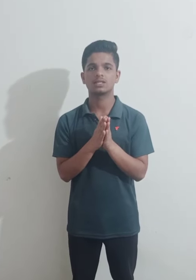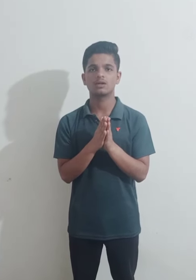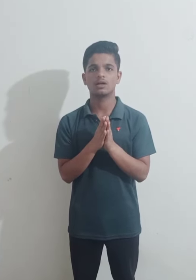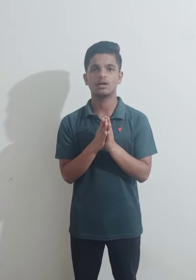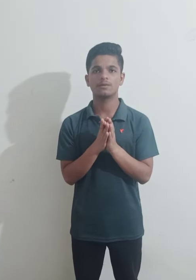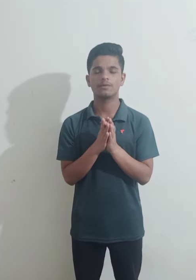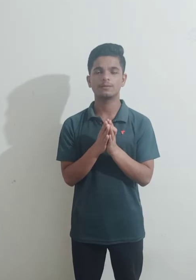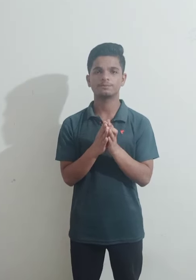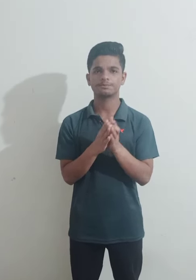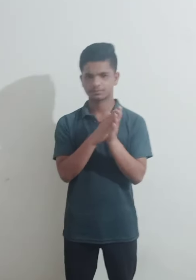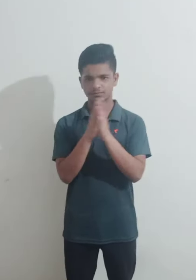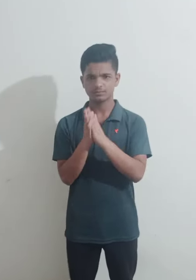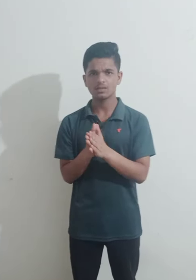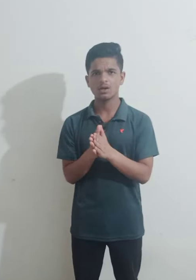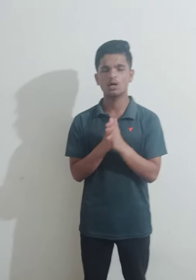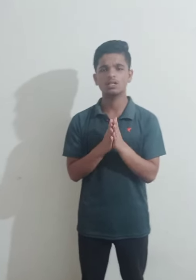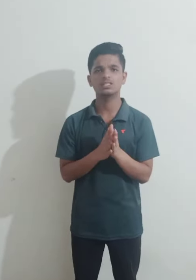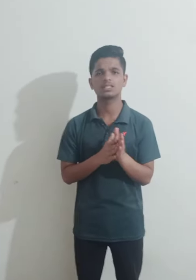when all these steps means